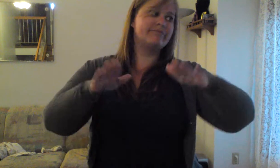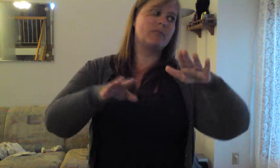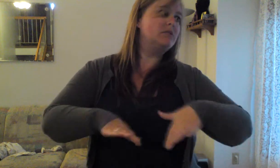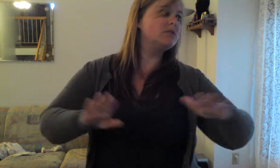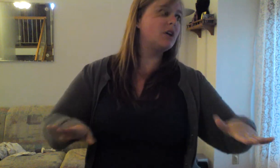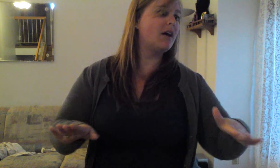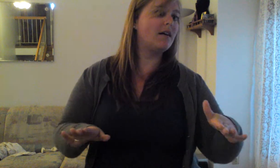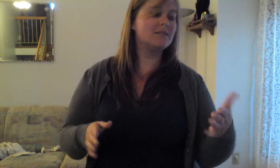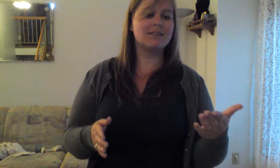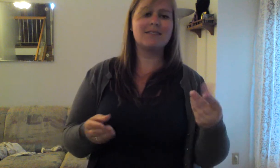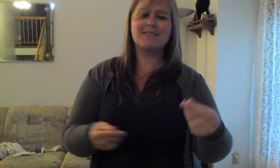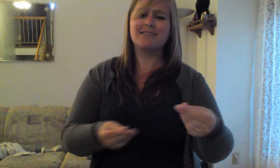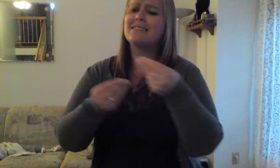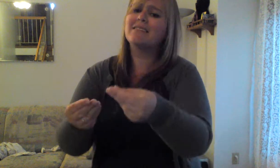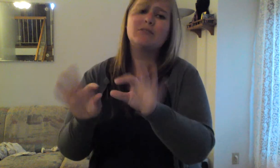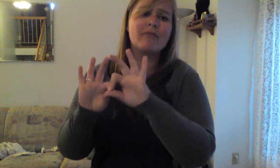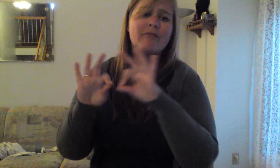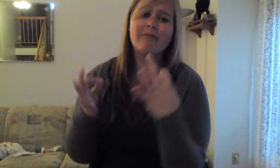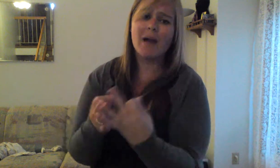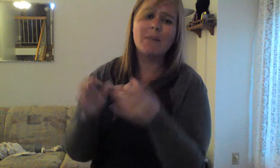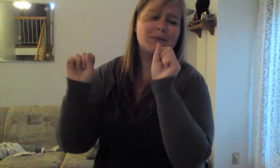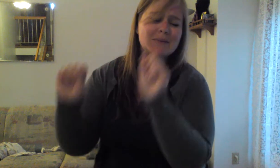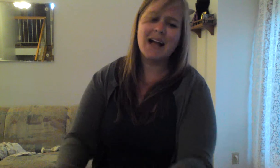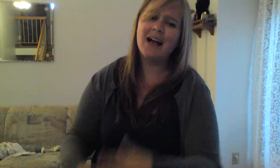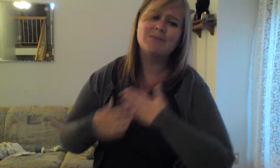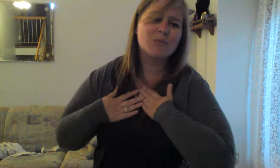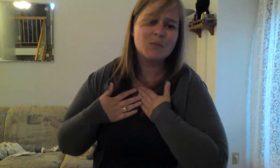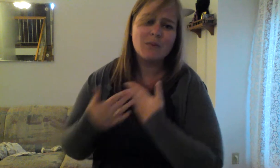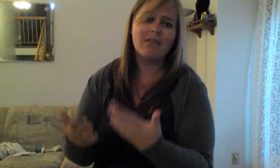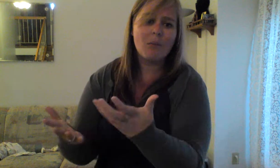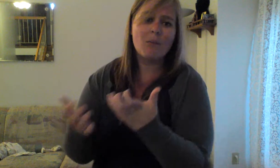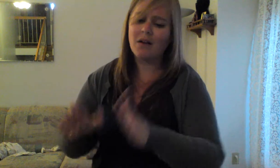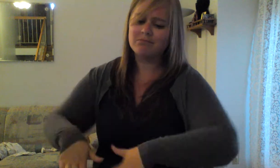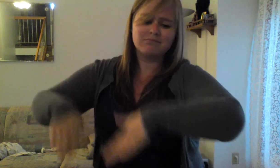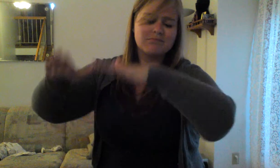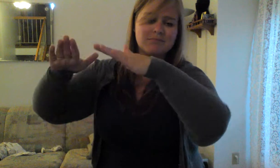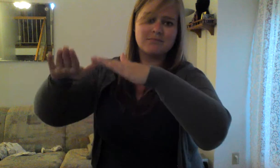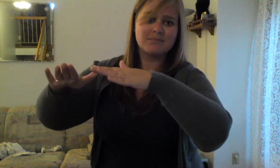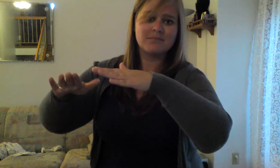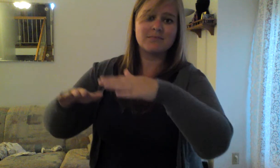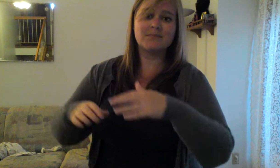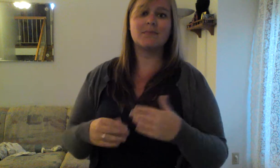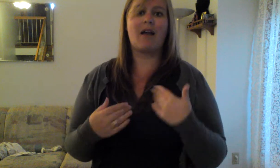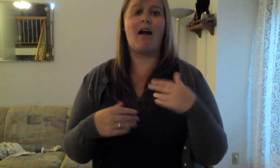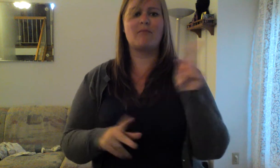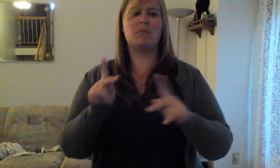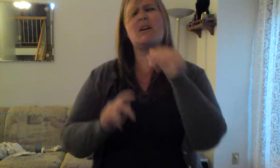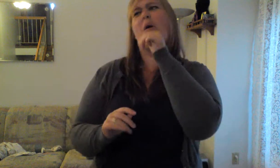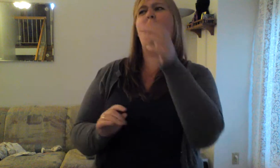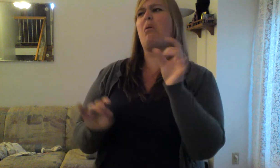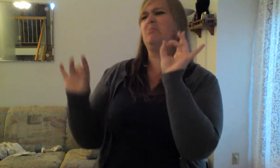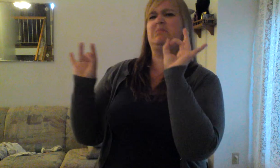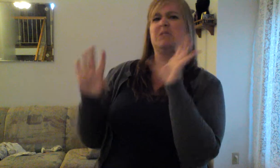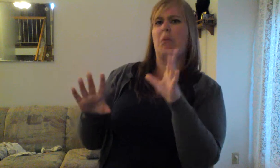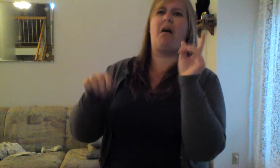child with a family who's ready and willing to raise that child. Then, course, you have some people who say, oh, that's just so cold-blooded. How could you give up a child